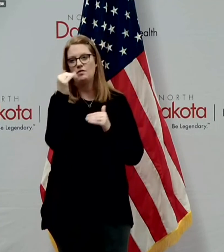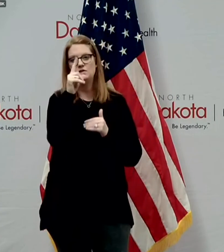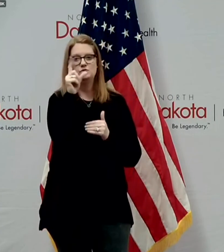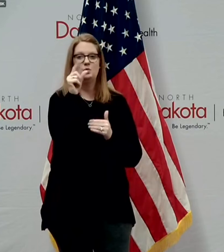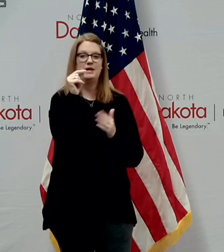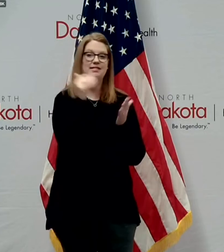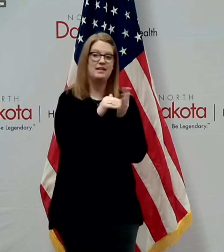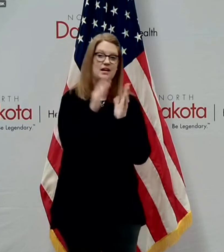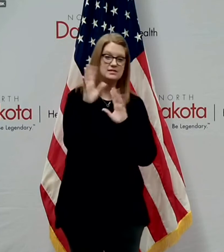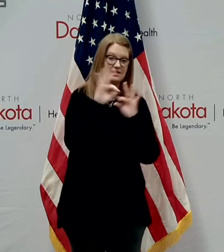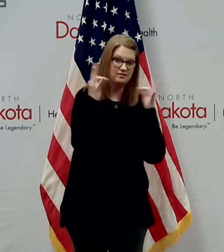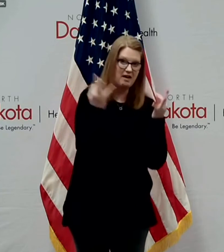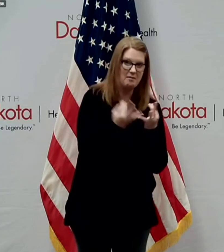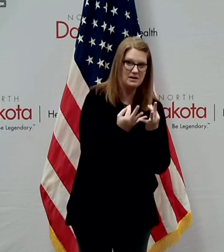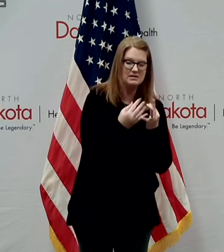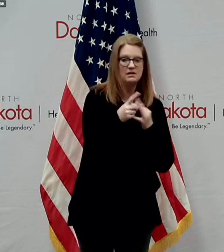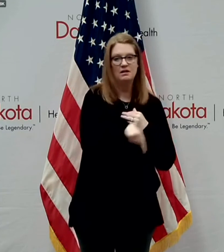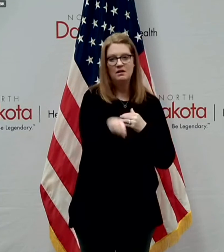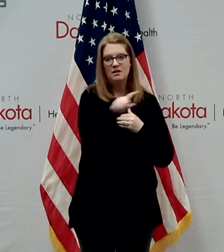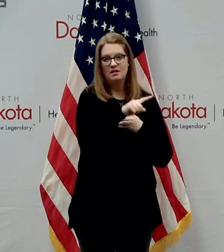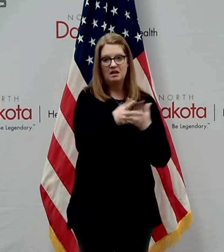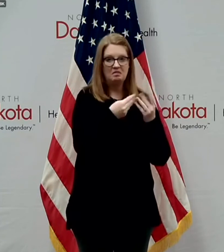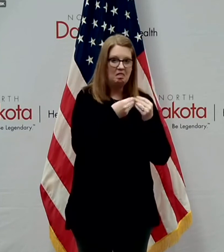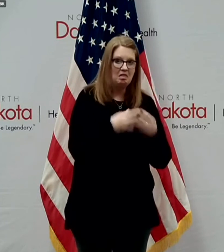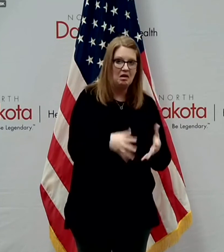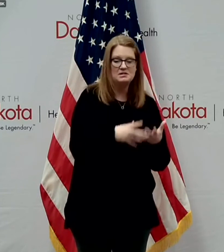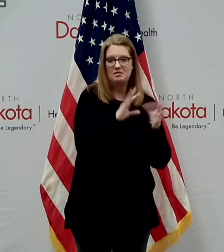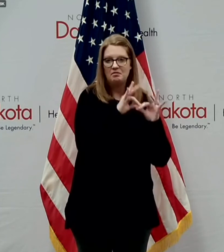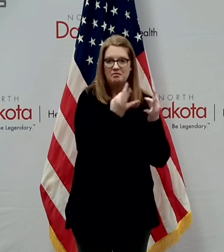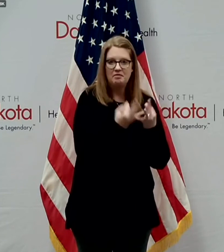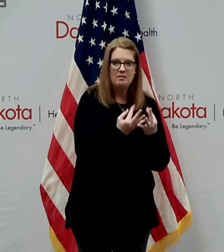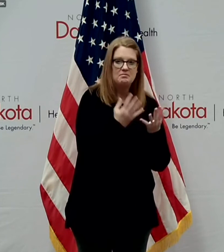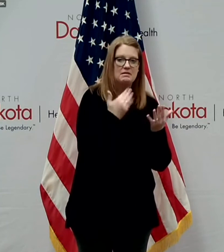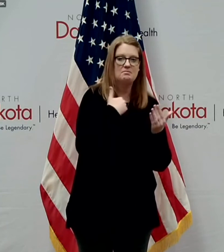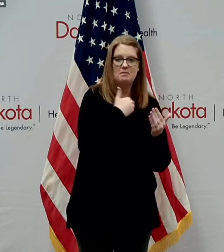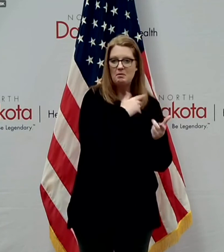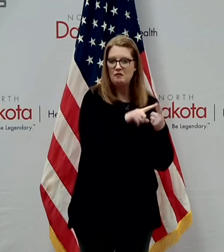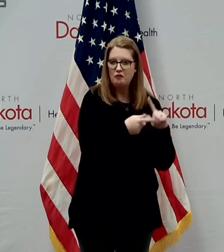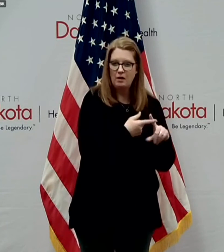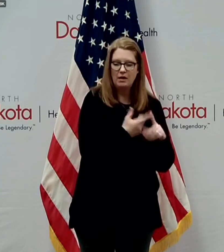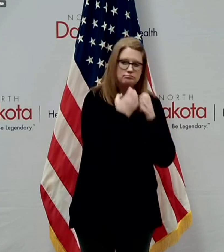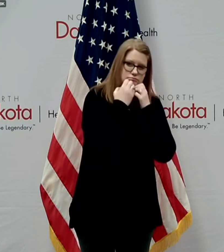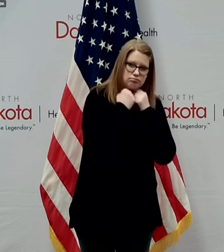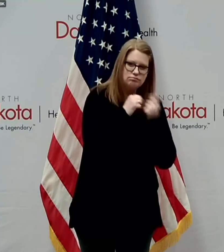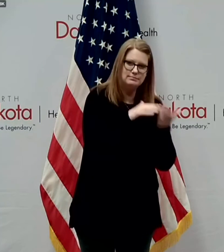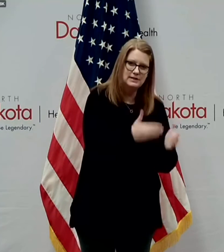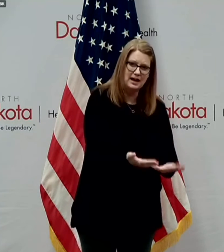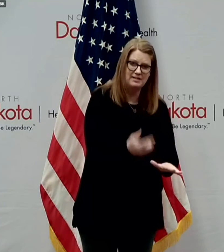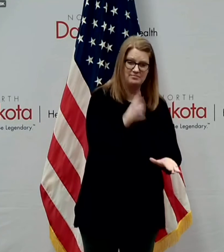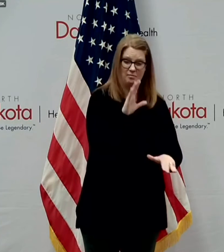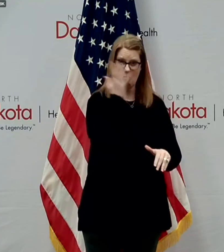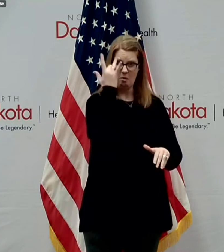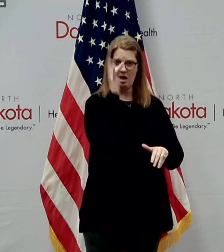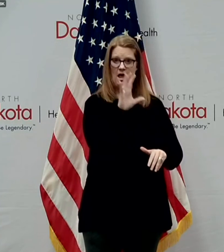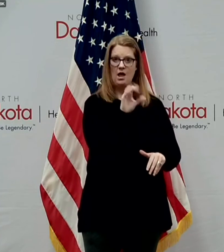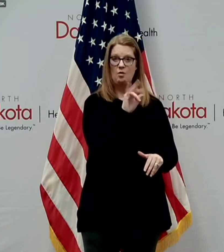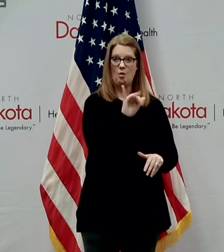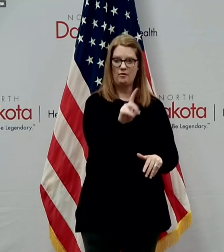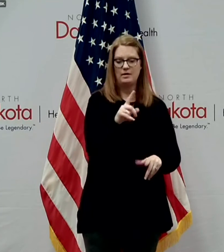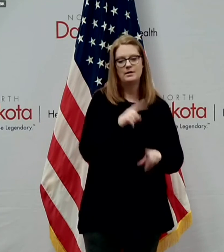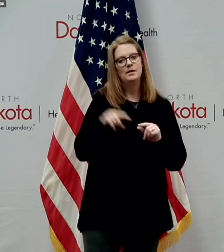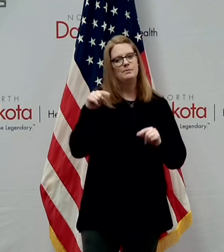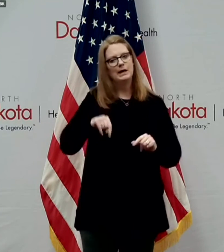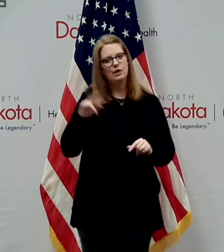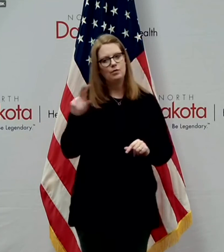Americans, families who've lost a loved one. We know this was serious, but the reason why we're having good success in North Dakota is because we